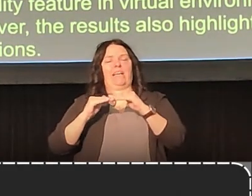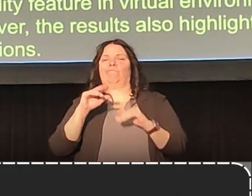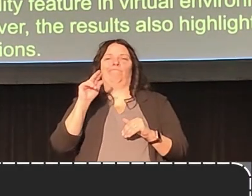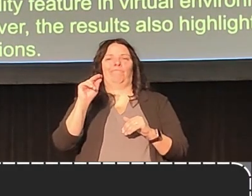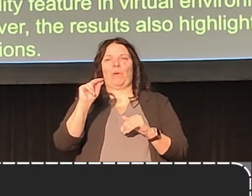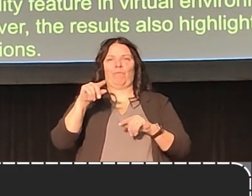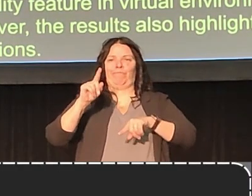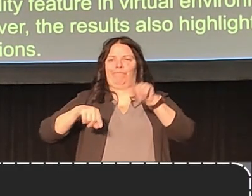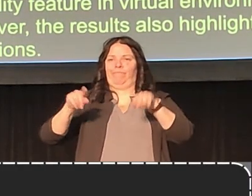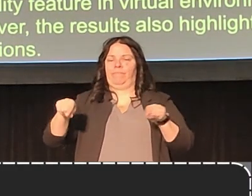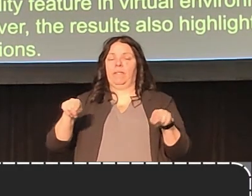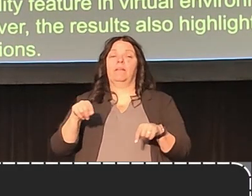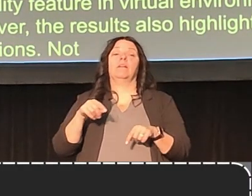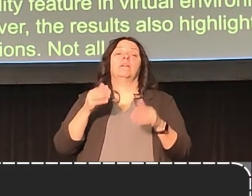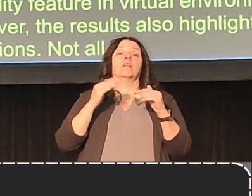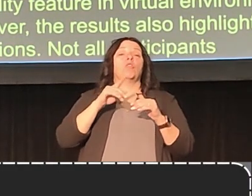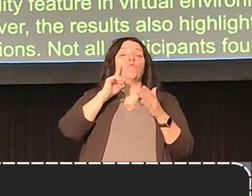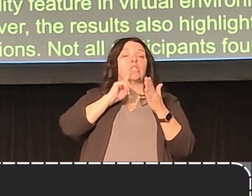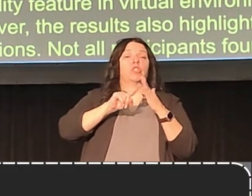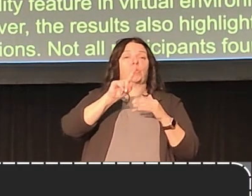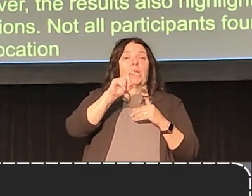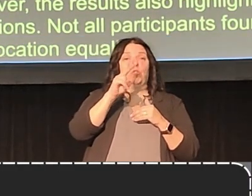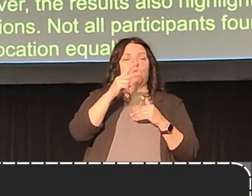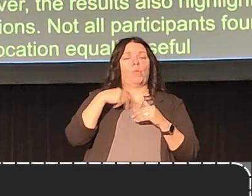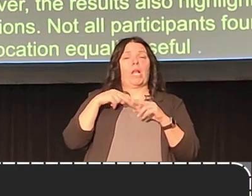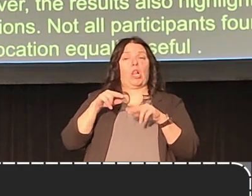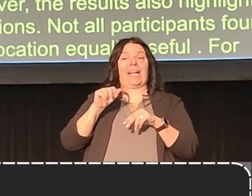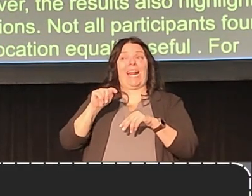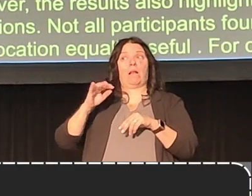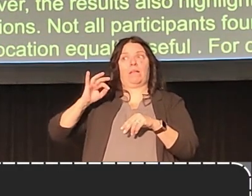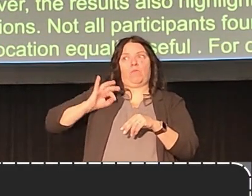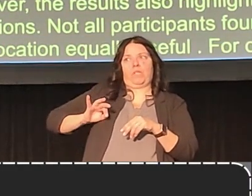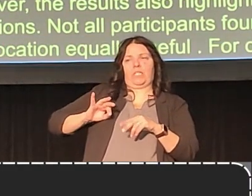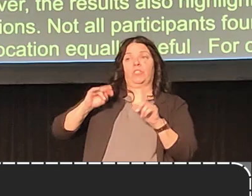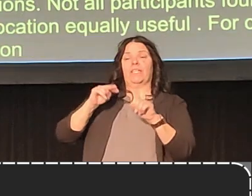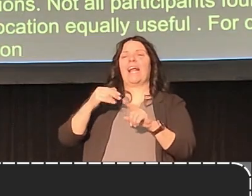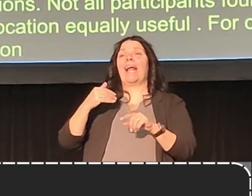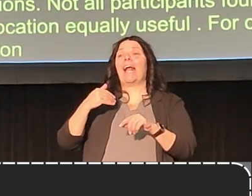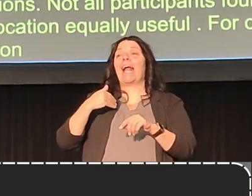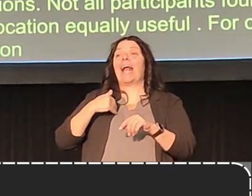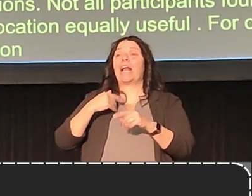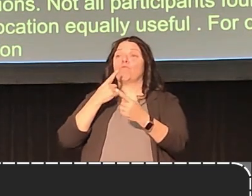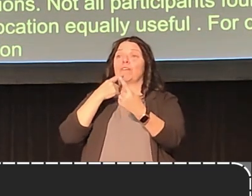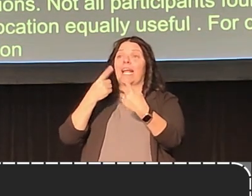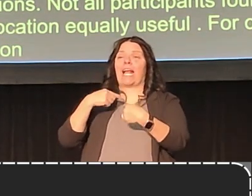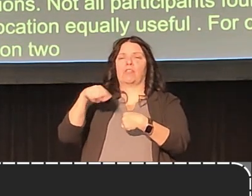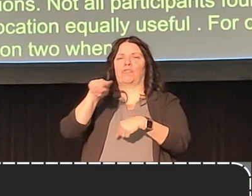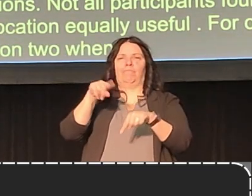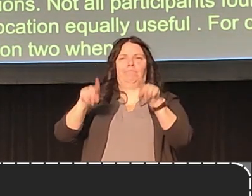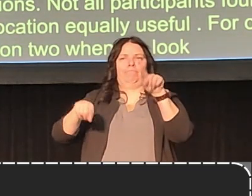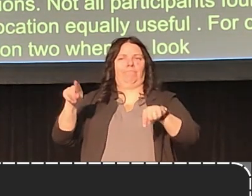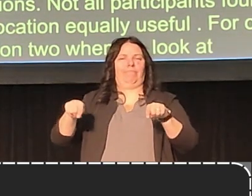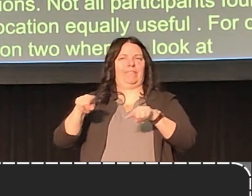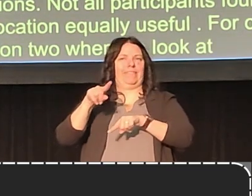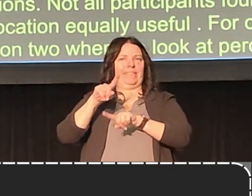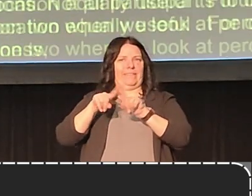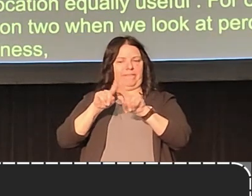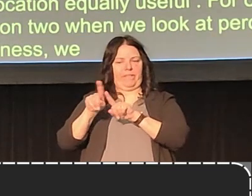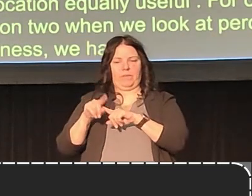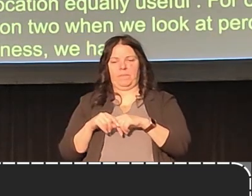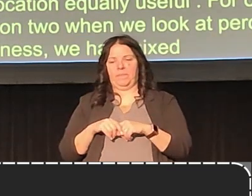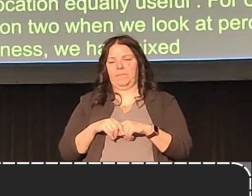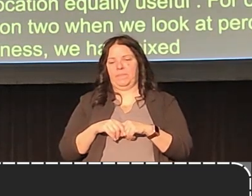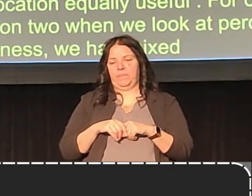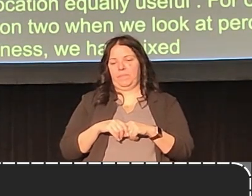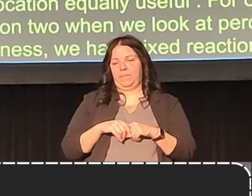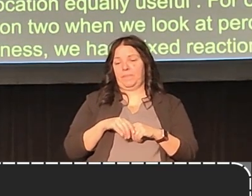For our research question 2, when we looked at perceived usefulness, we had some mixed reactions from our participants. B4 states, I